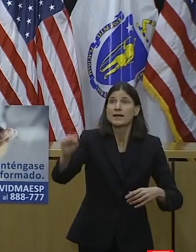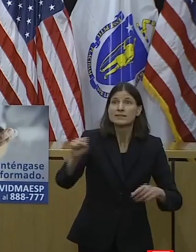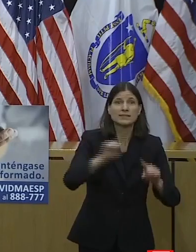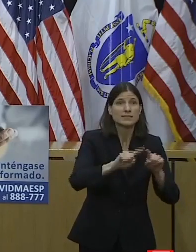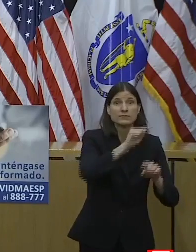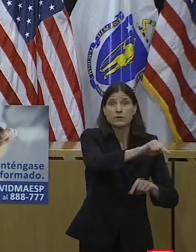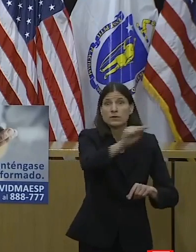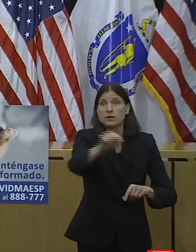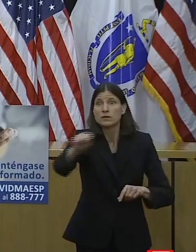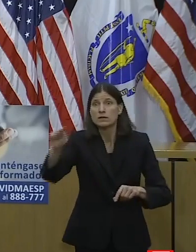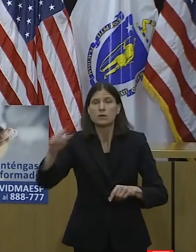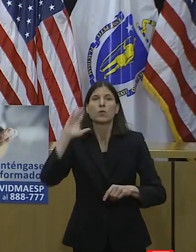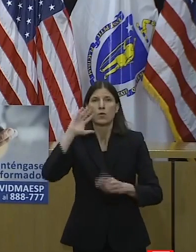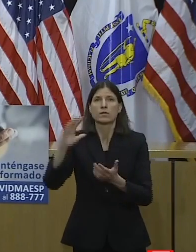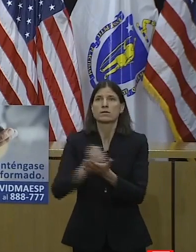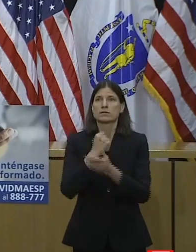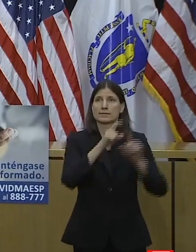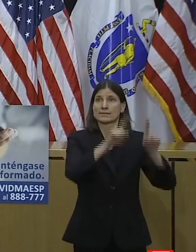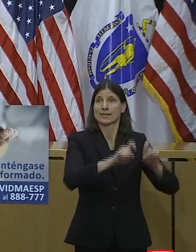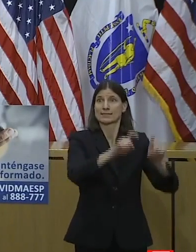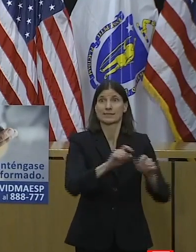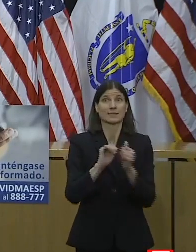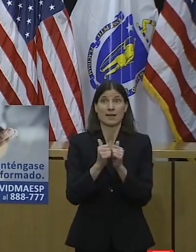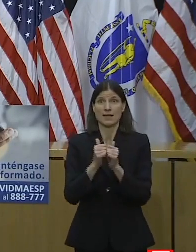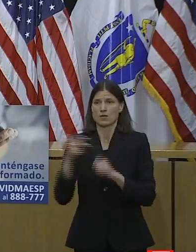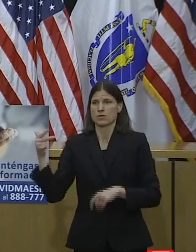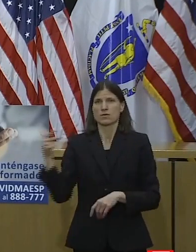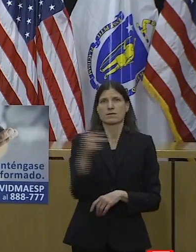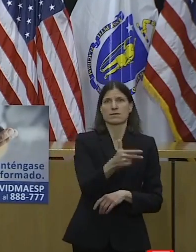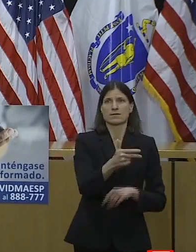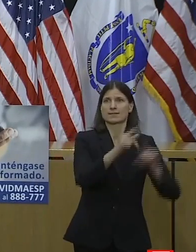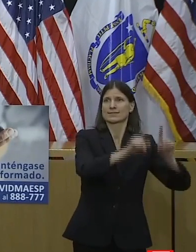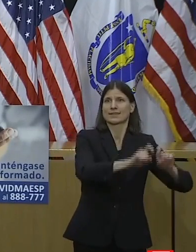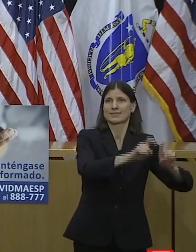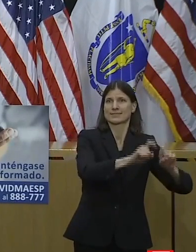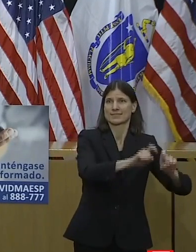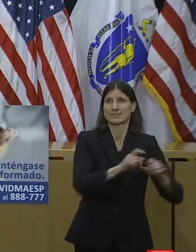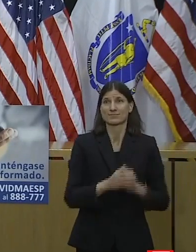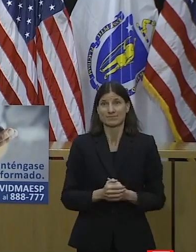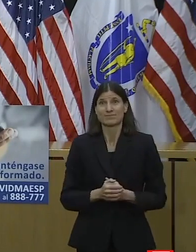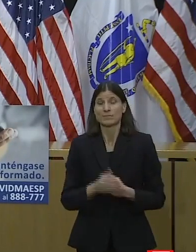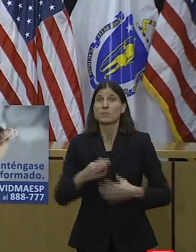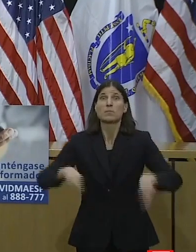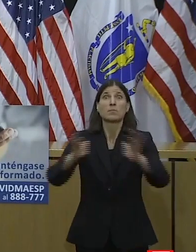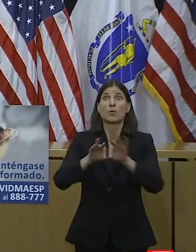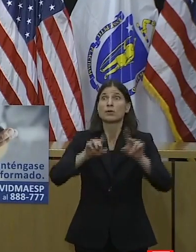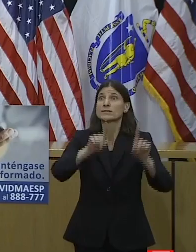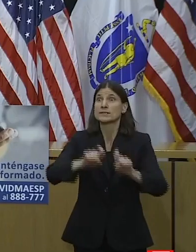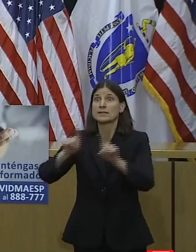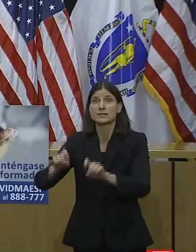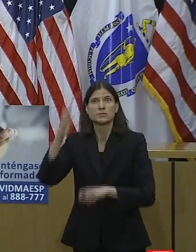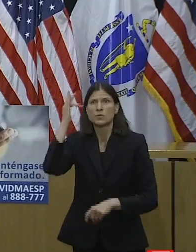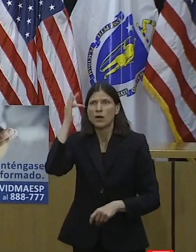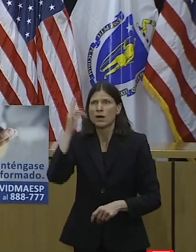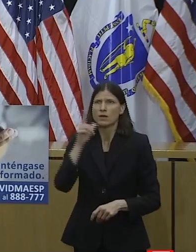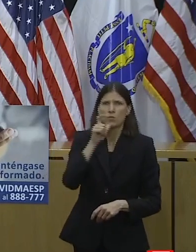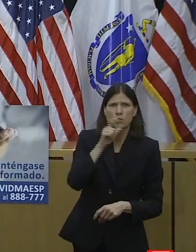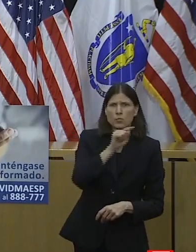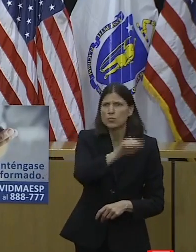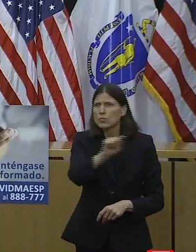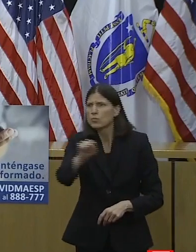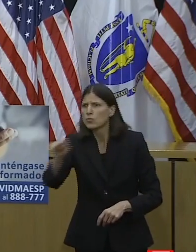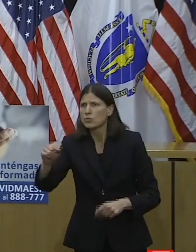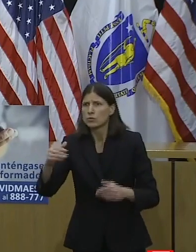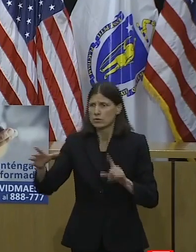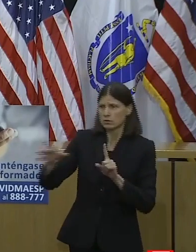to identify and then isolate people who have tested positive and to make sure they get treatment. It helps us